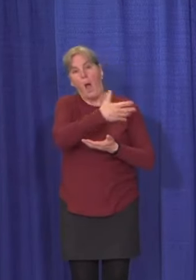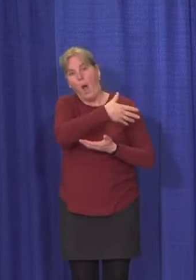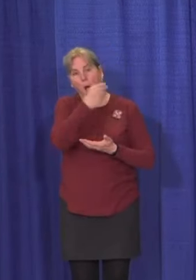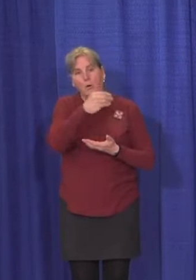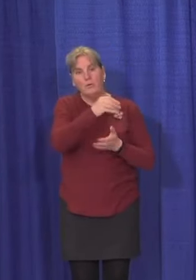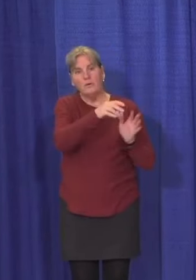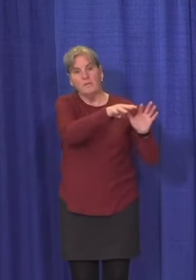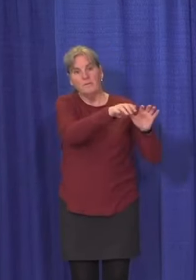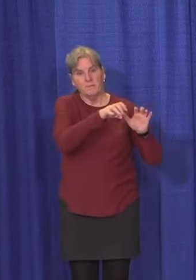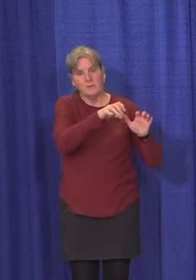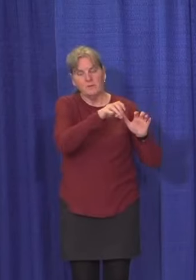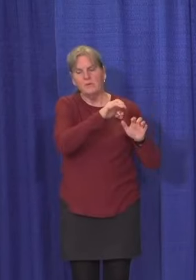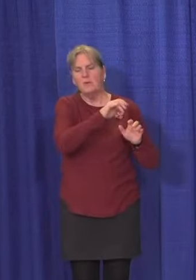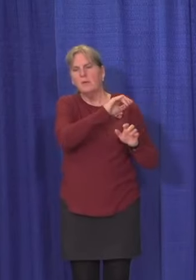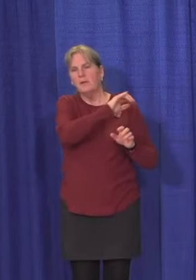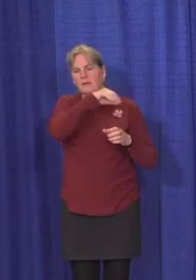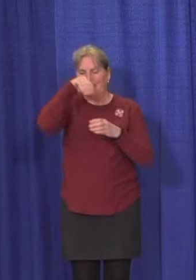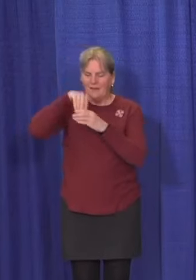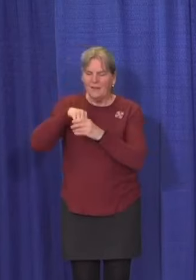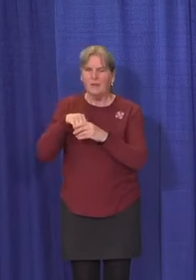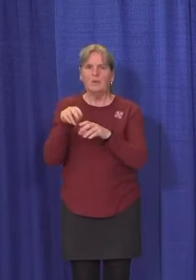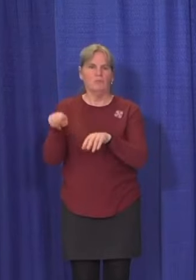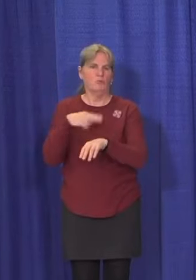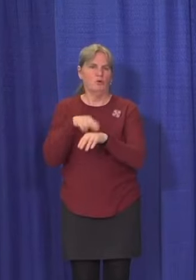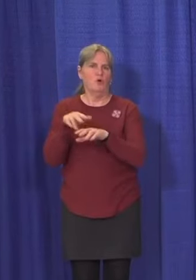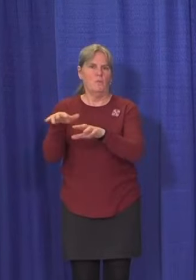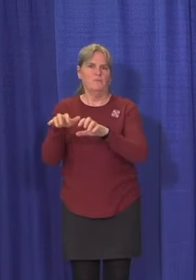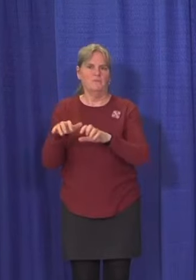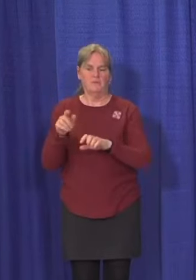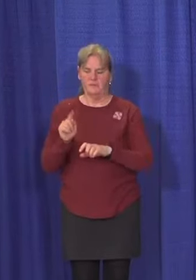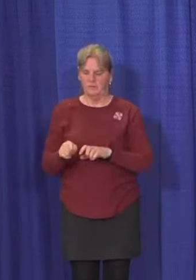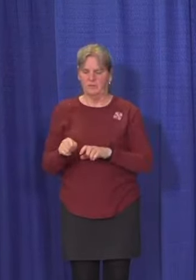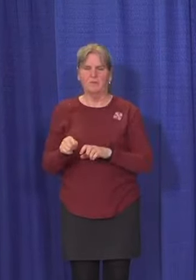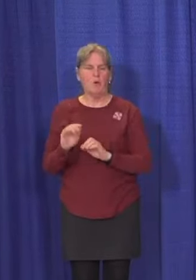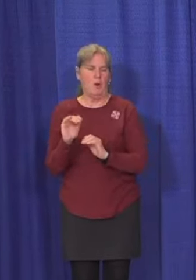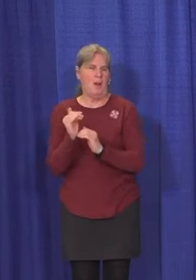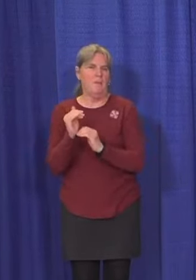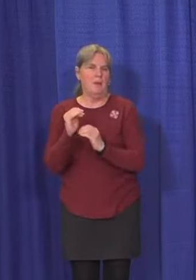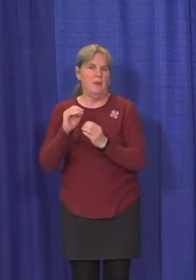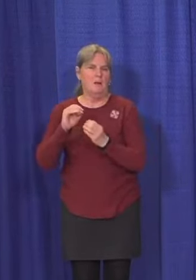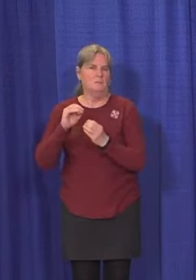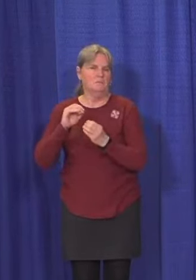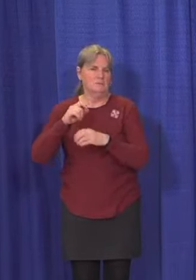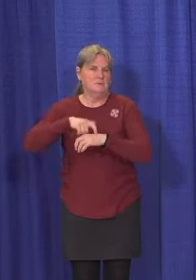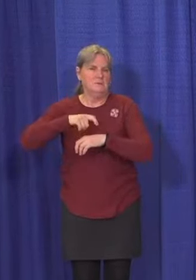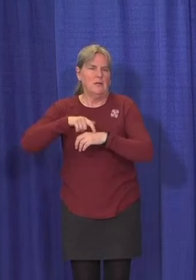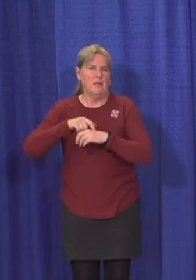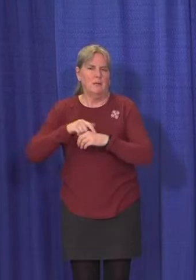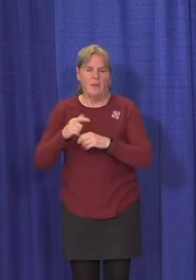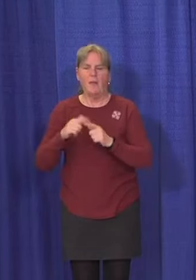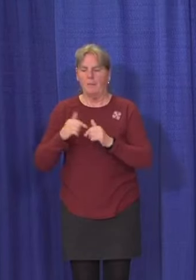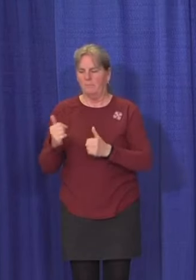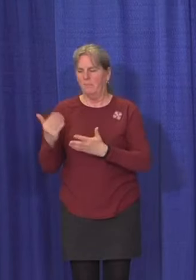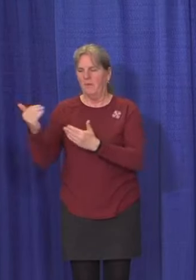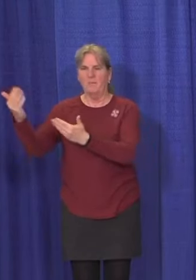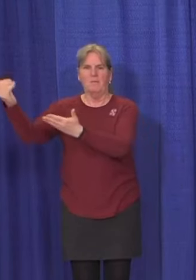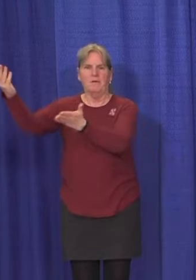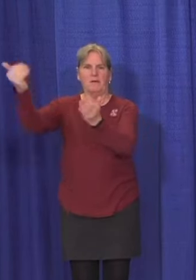into normal freezer temperatures for a limited period of time, which would allow that rollout to occur.